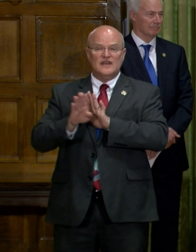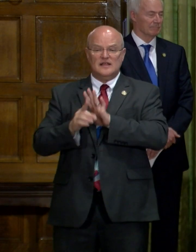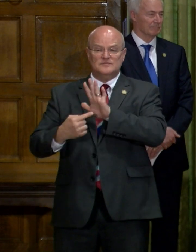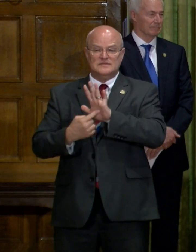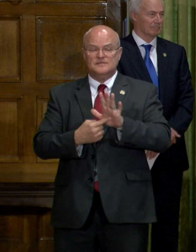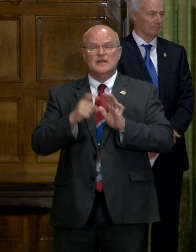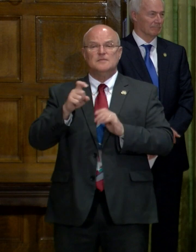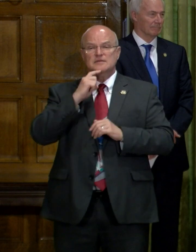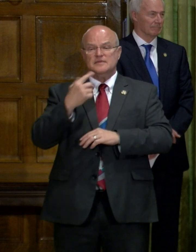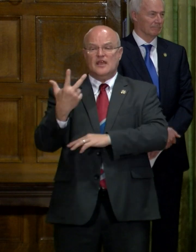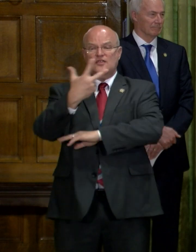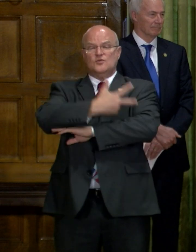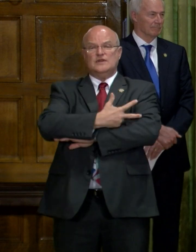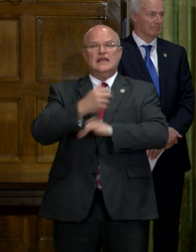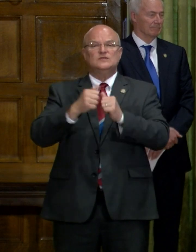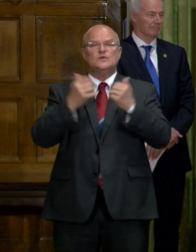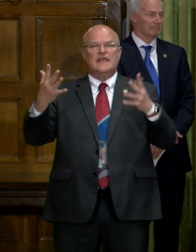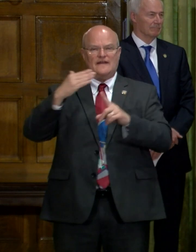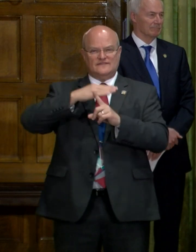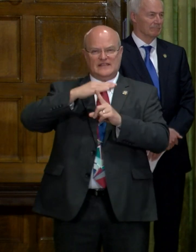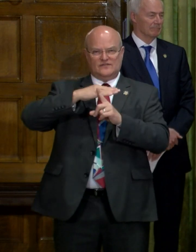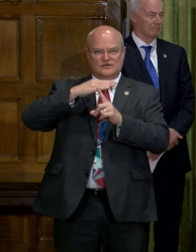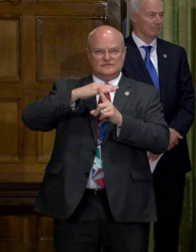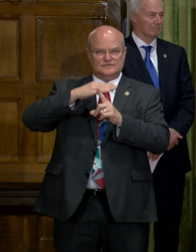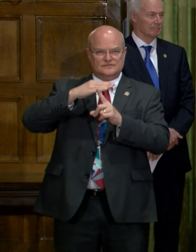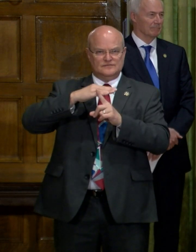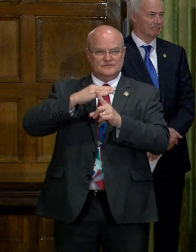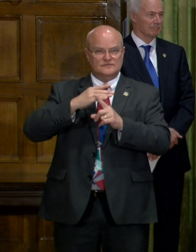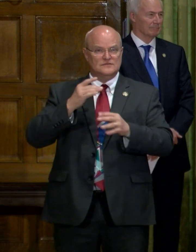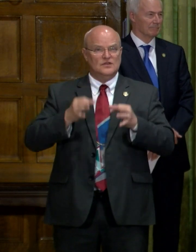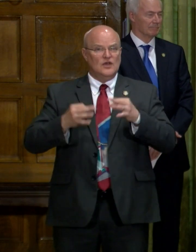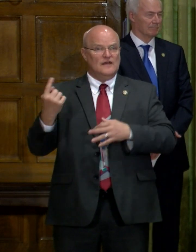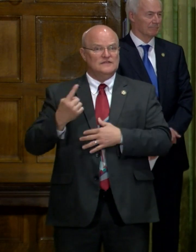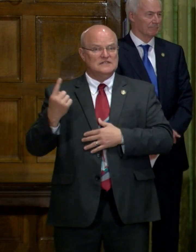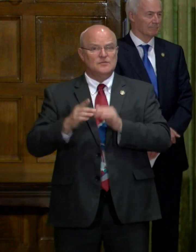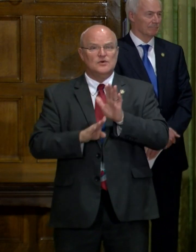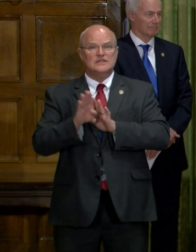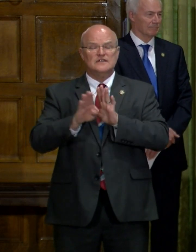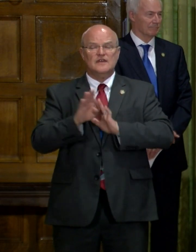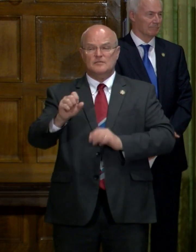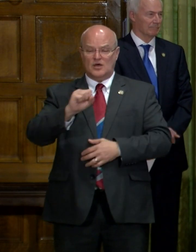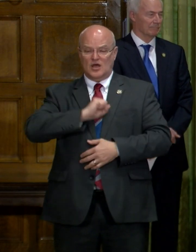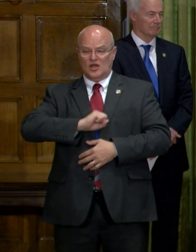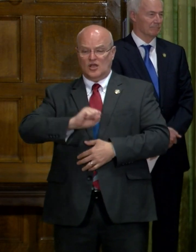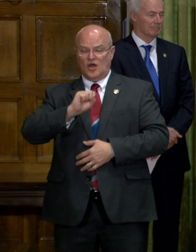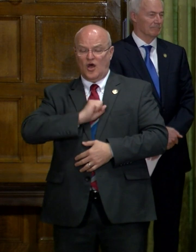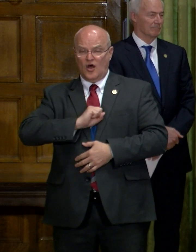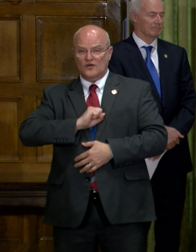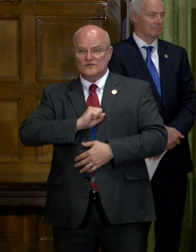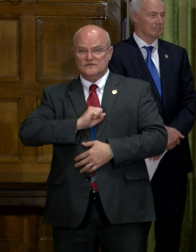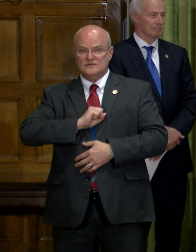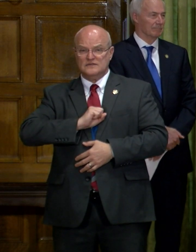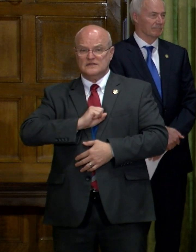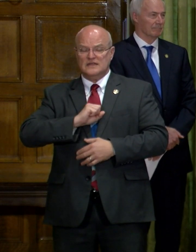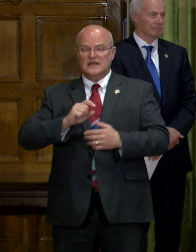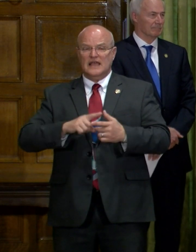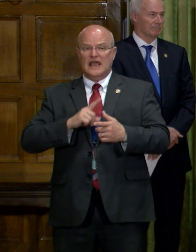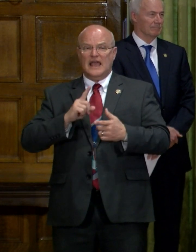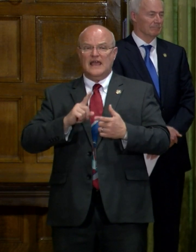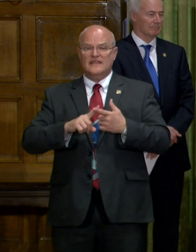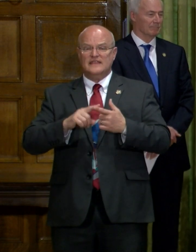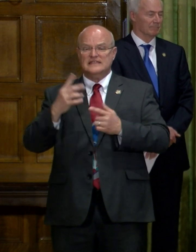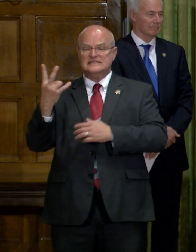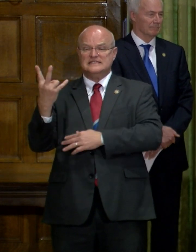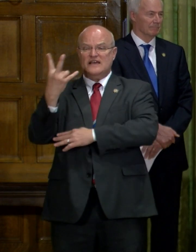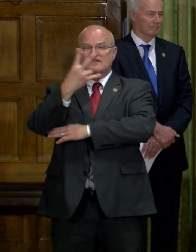have to be at least 3 days without fever. So if someone developed a cough and then